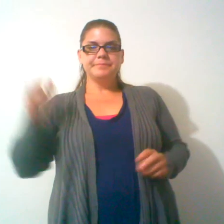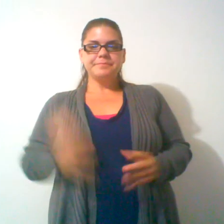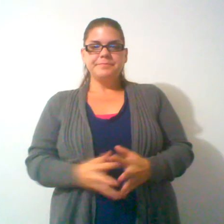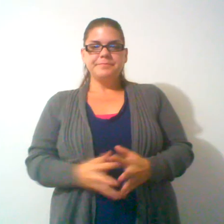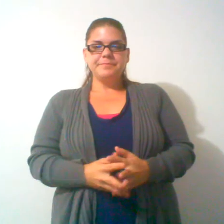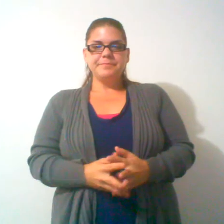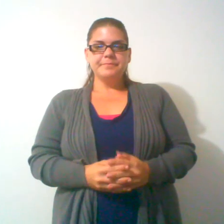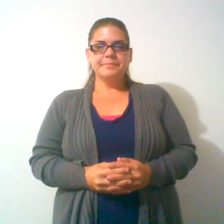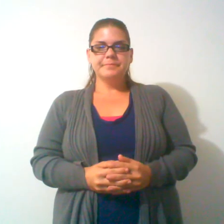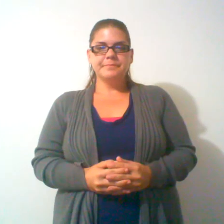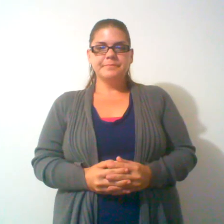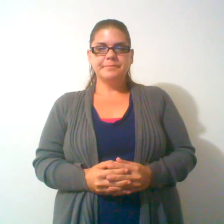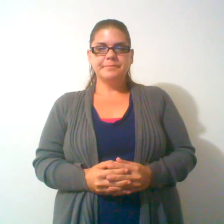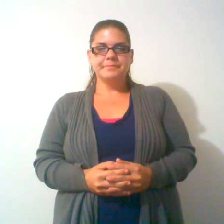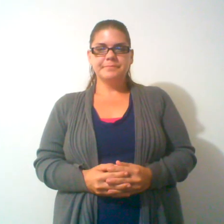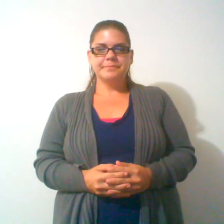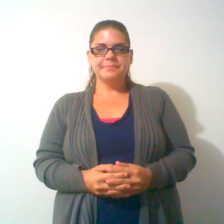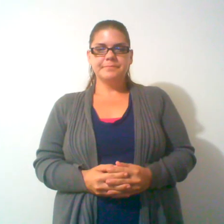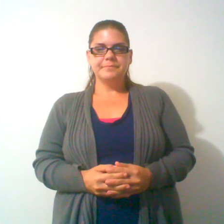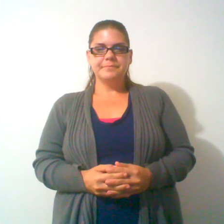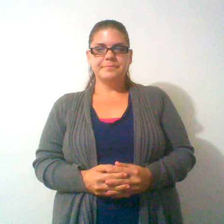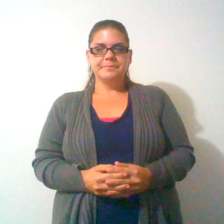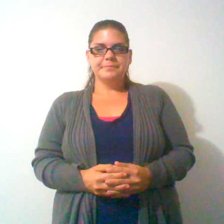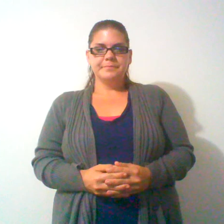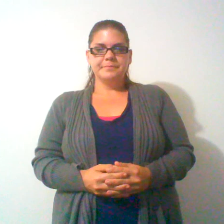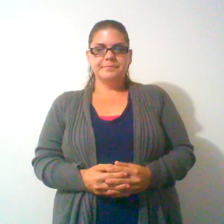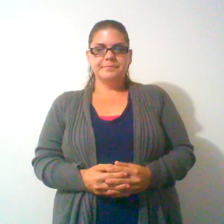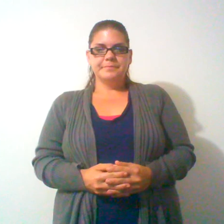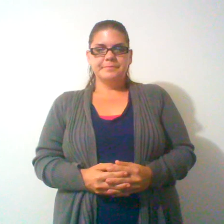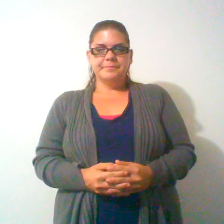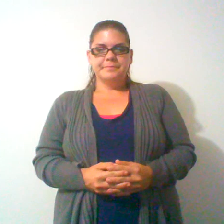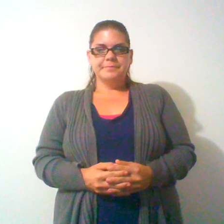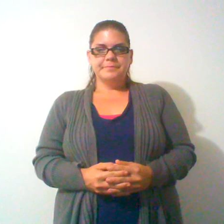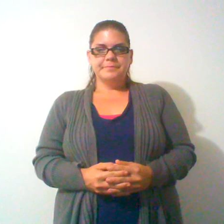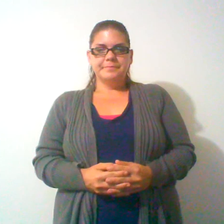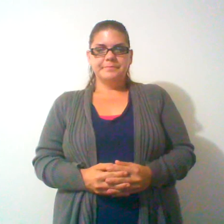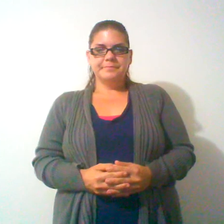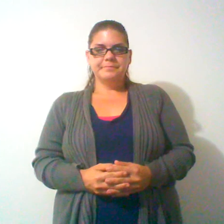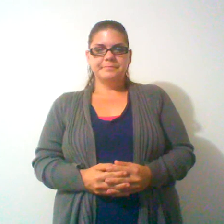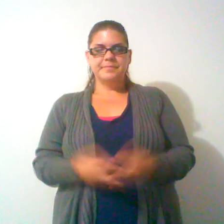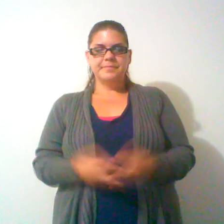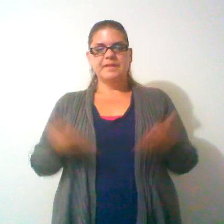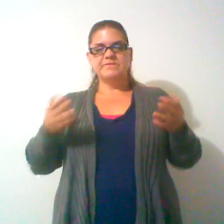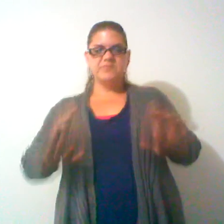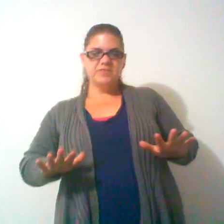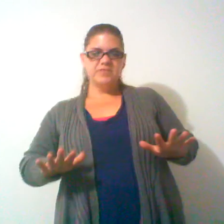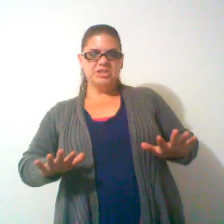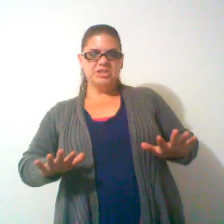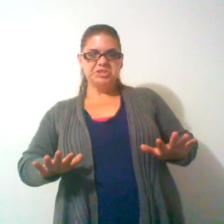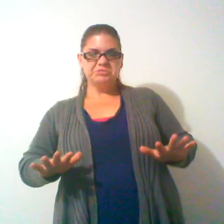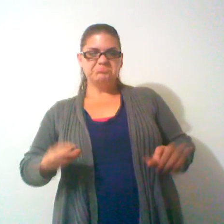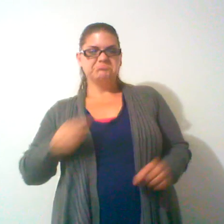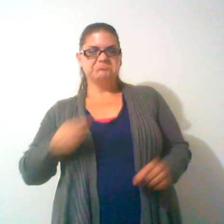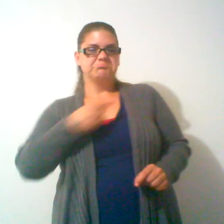He had been absent-minded about renewing his